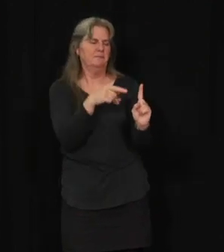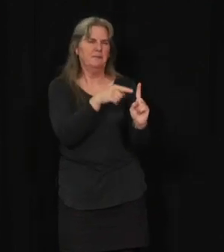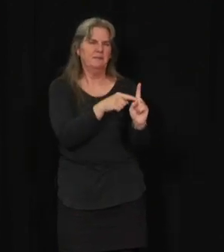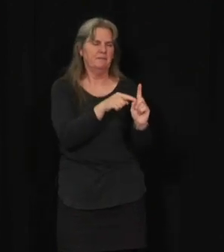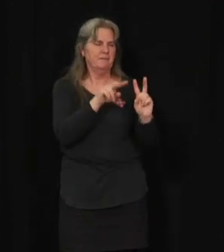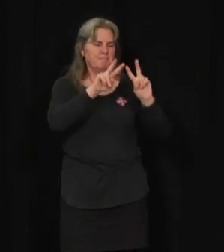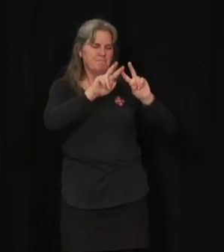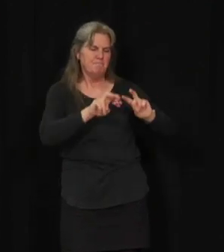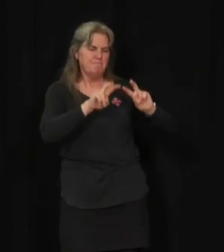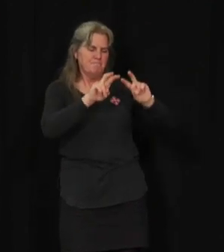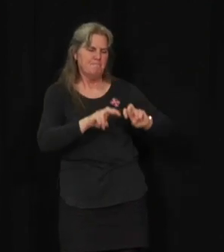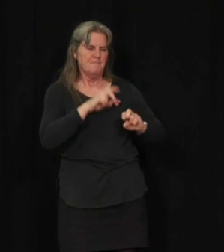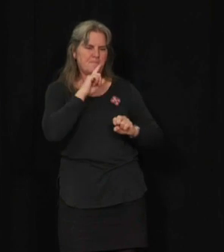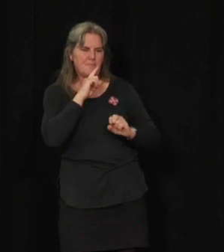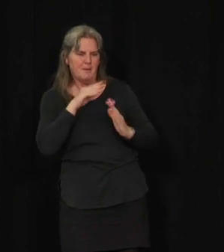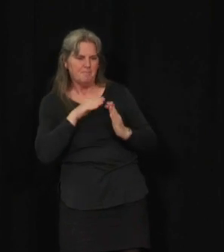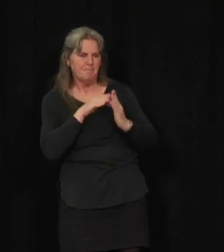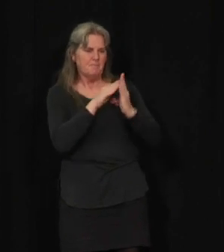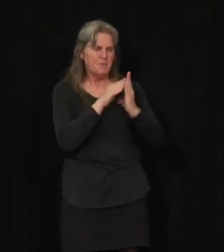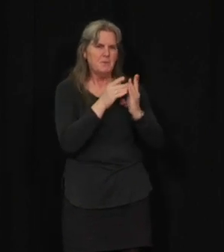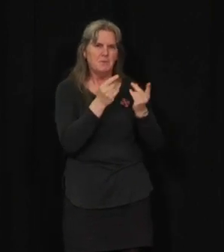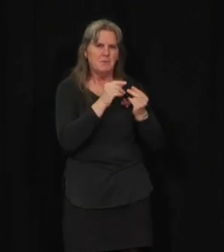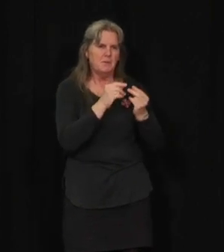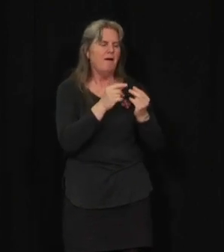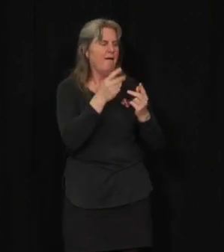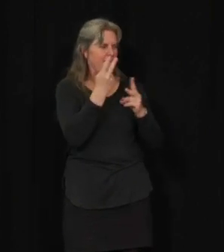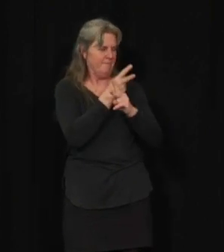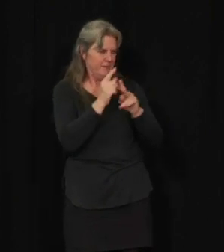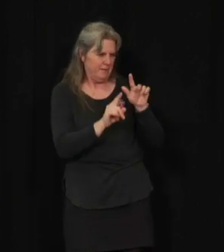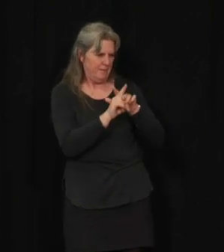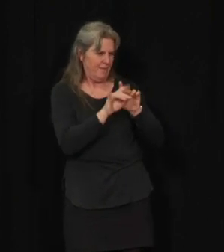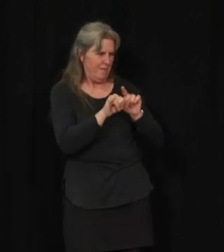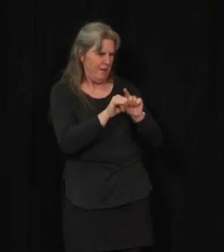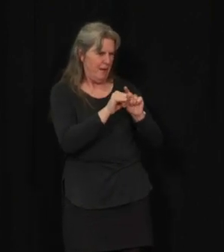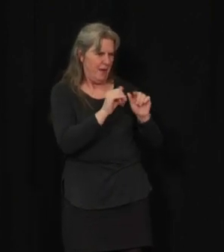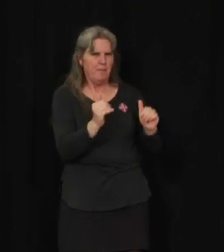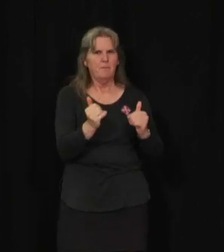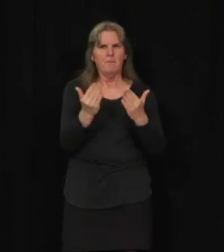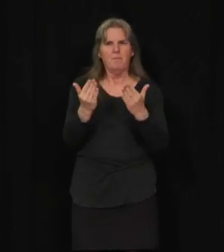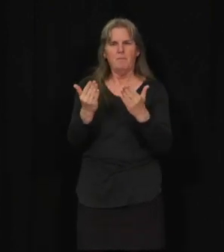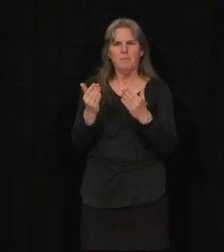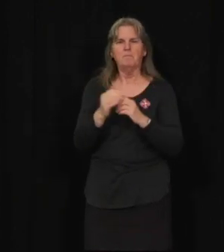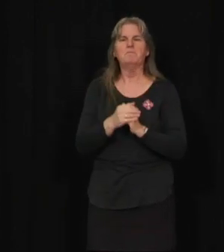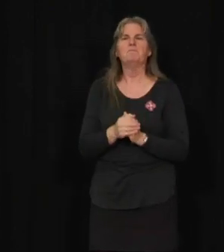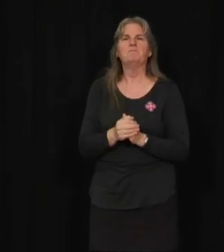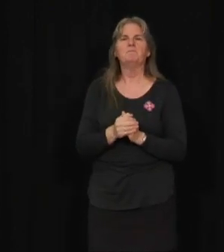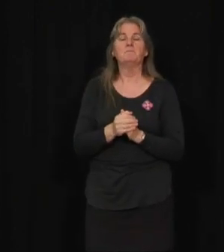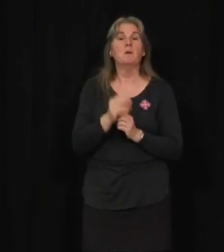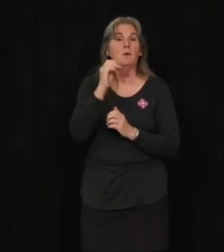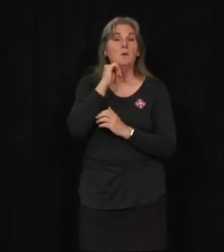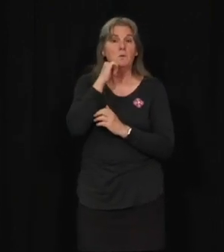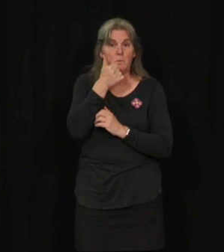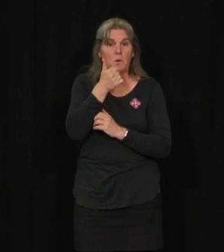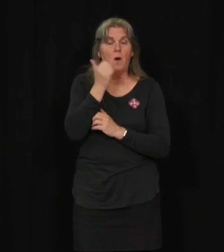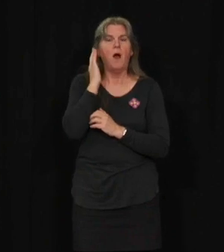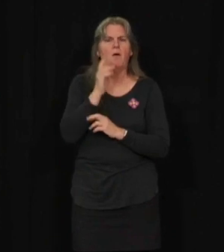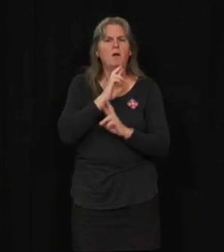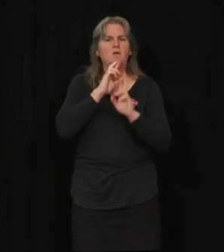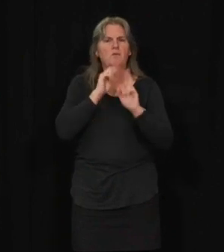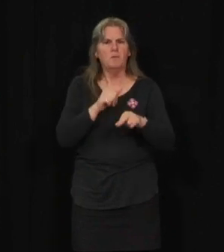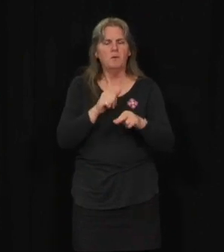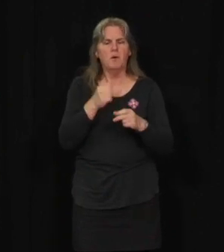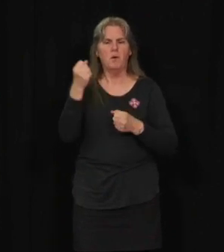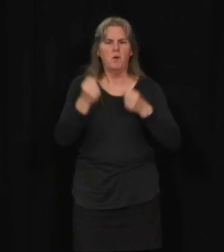or issues that can be addressed and then make recommendations to address this issue. Tomorrow I'll be releasing the report called